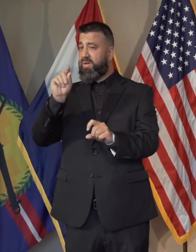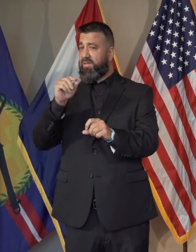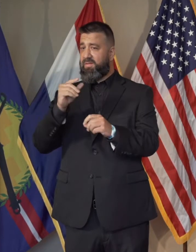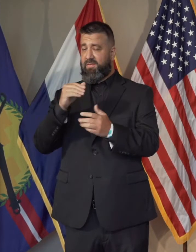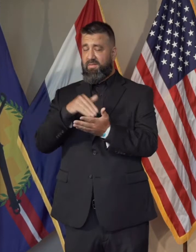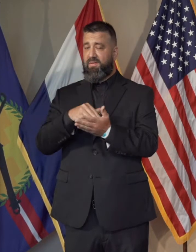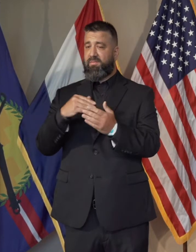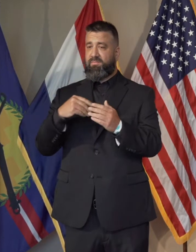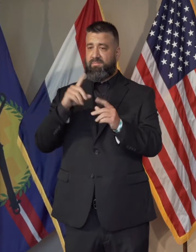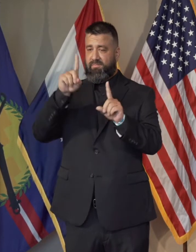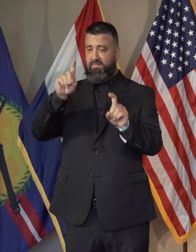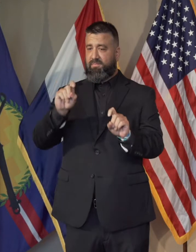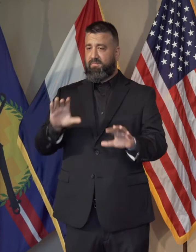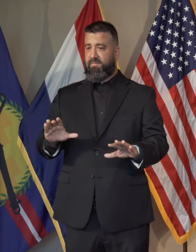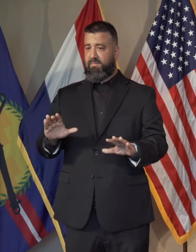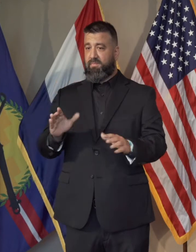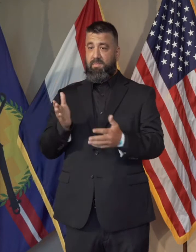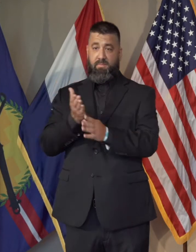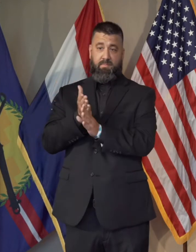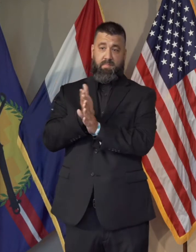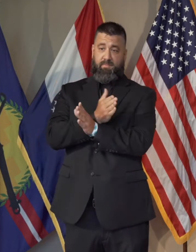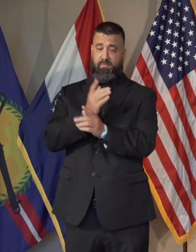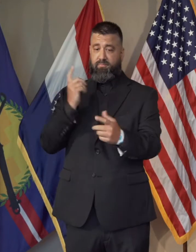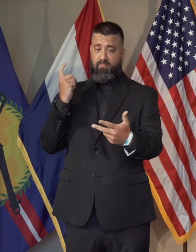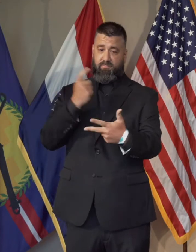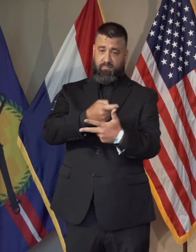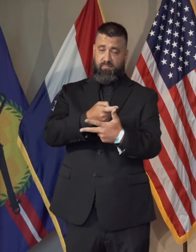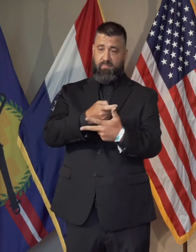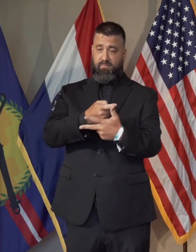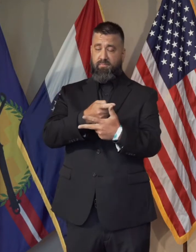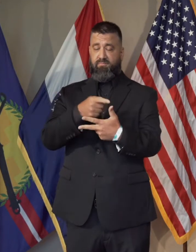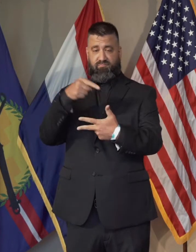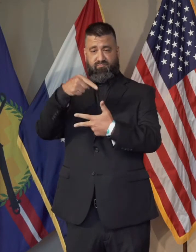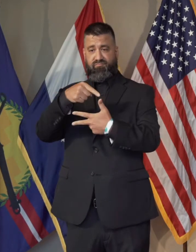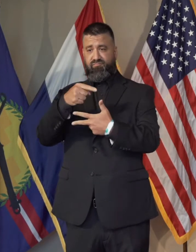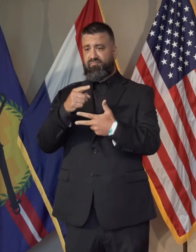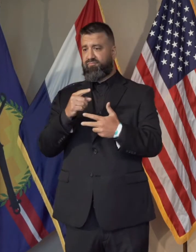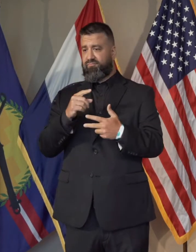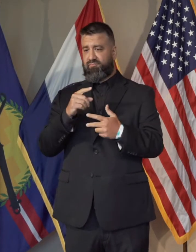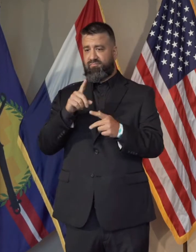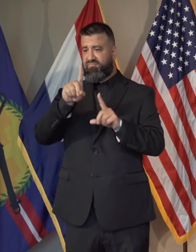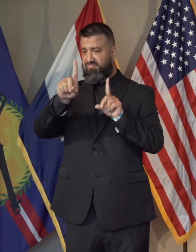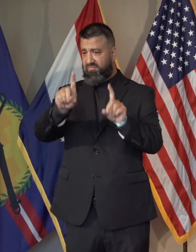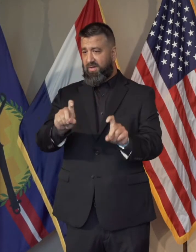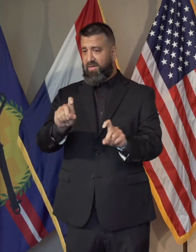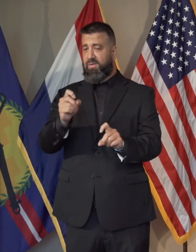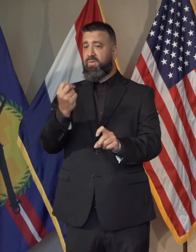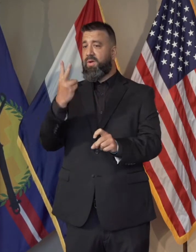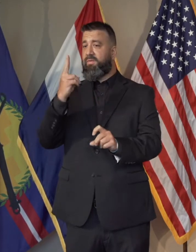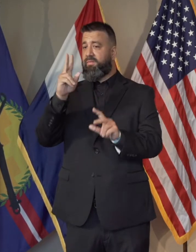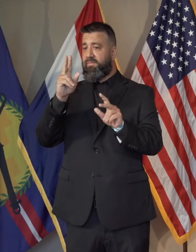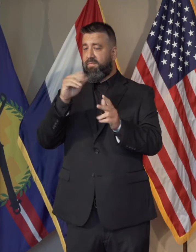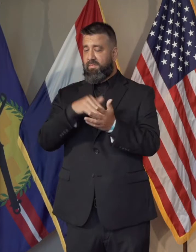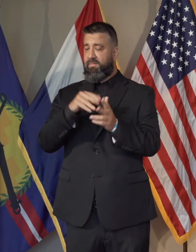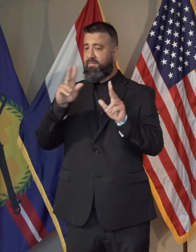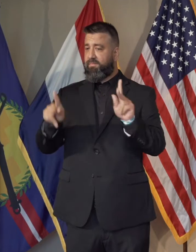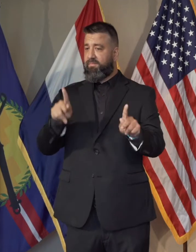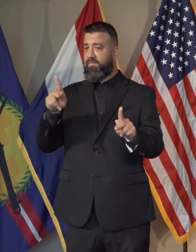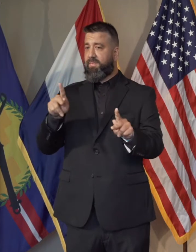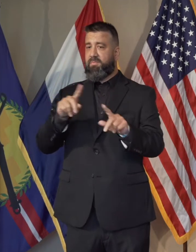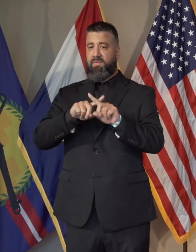awarded, Affinia had tested 12,000 patients in pop-up testing centers and hotspots throughout the St. Louis